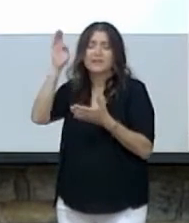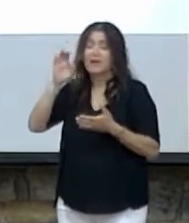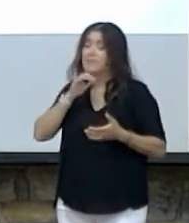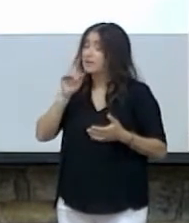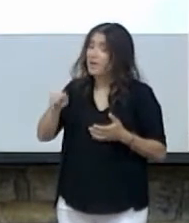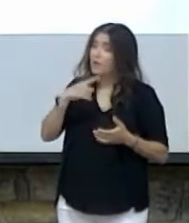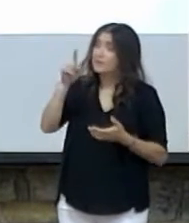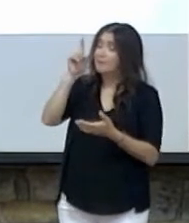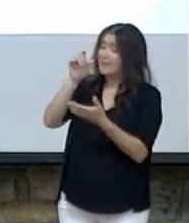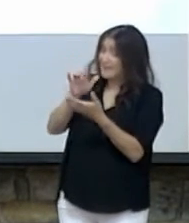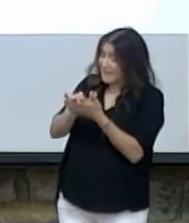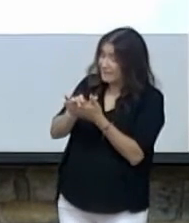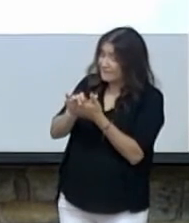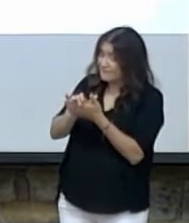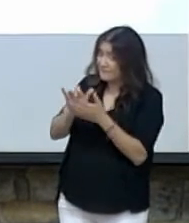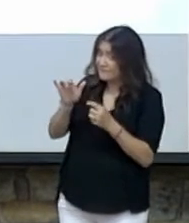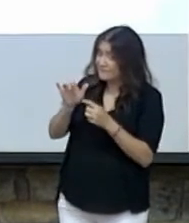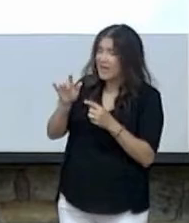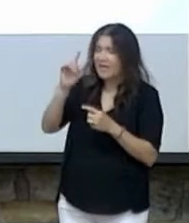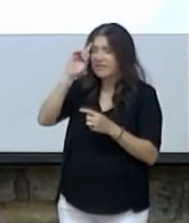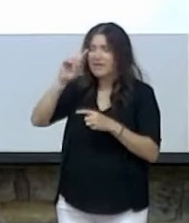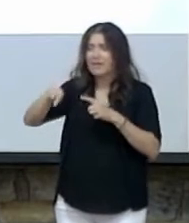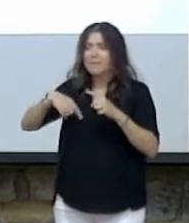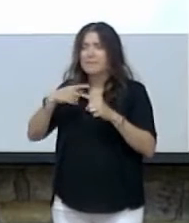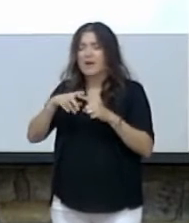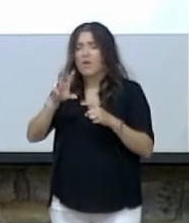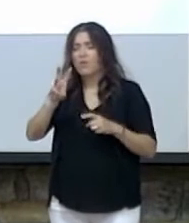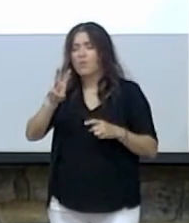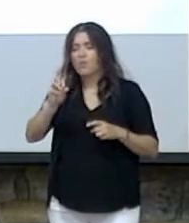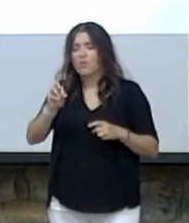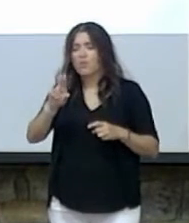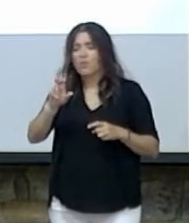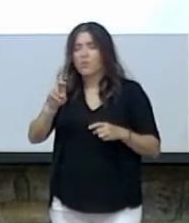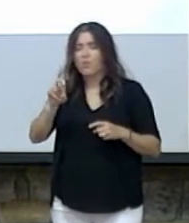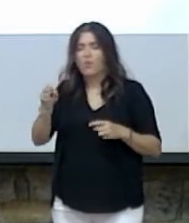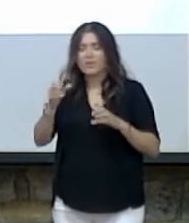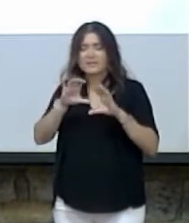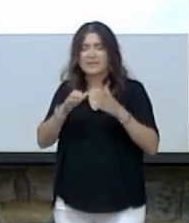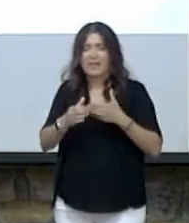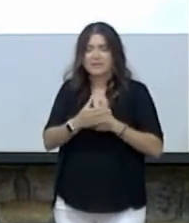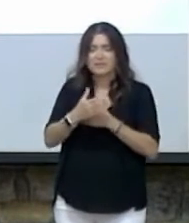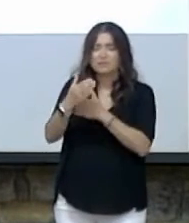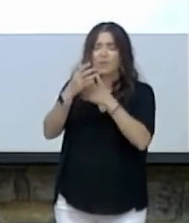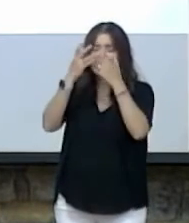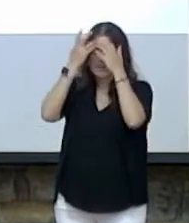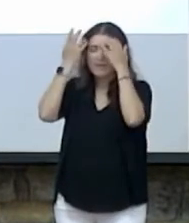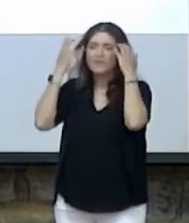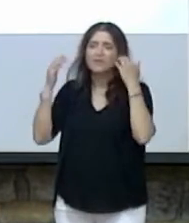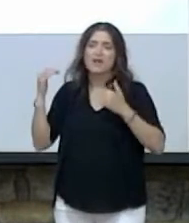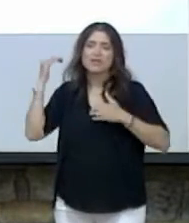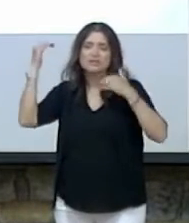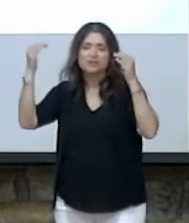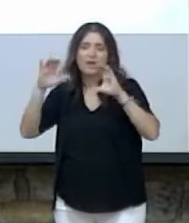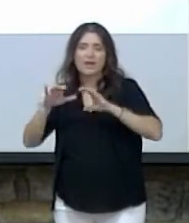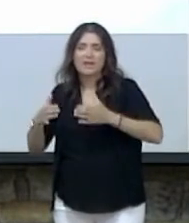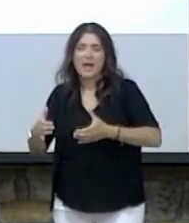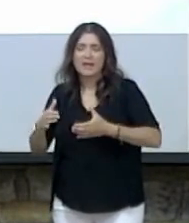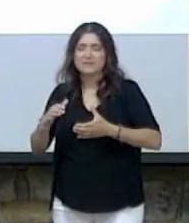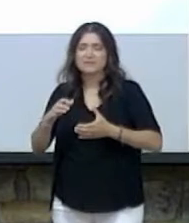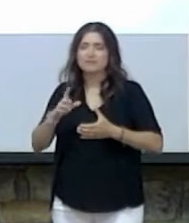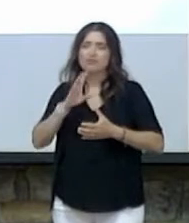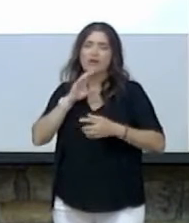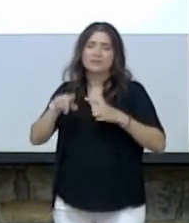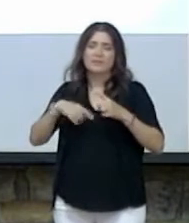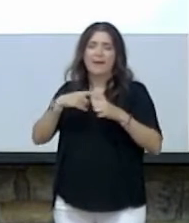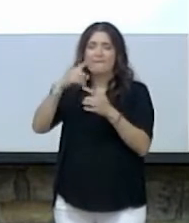just believing it. I think about Warren's class this morning, the adult class here in the auditorium, as we talked about faith. A difficult topic, you